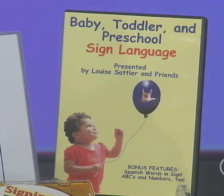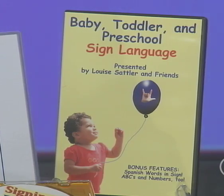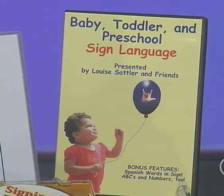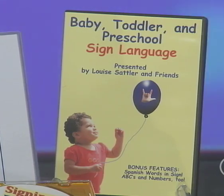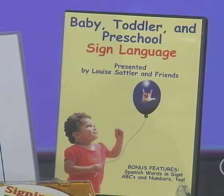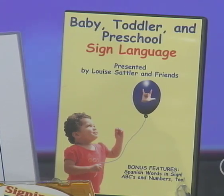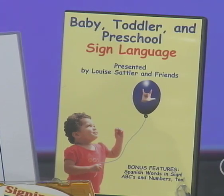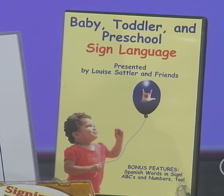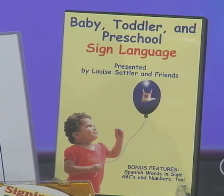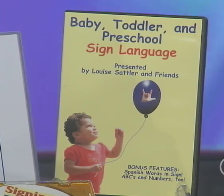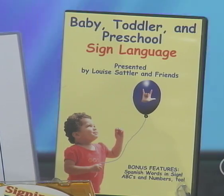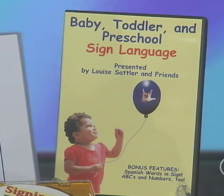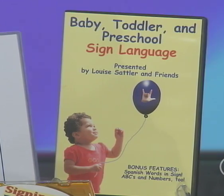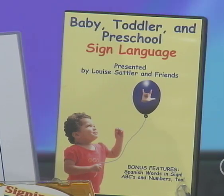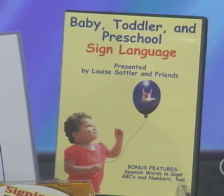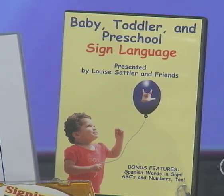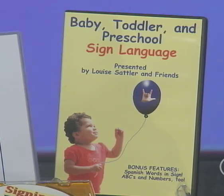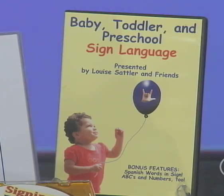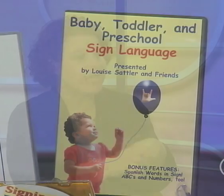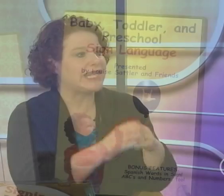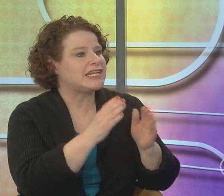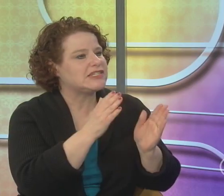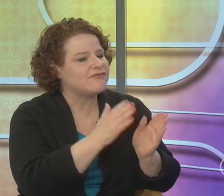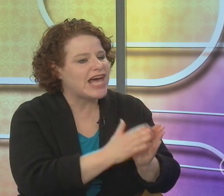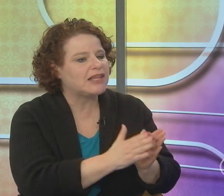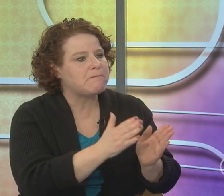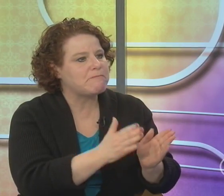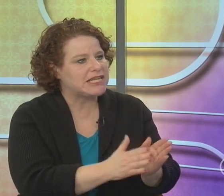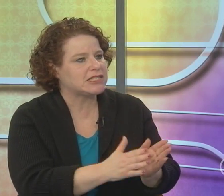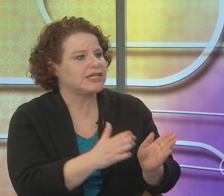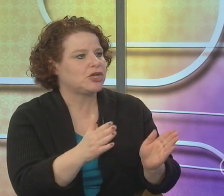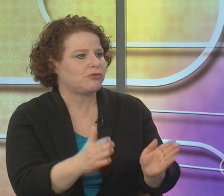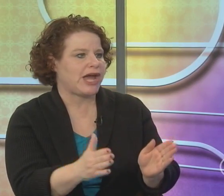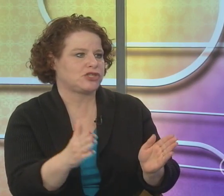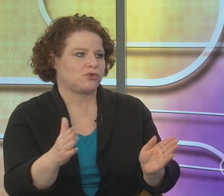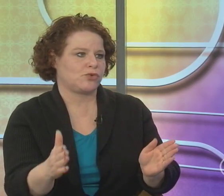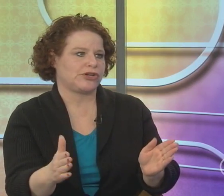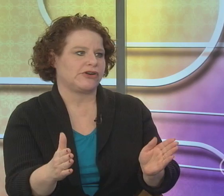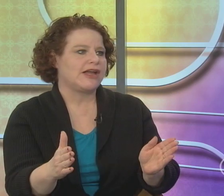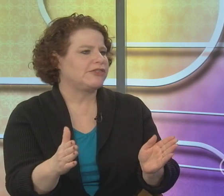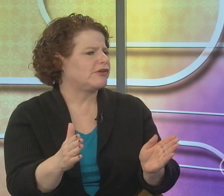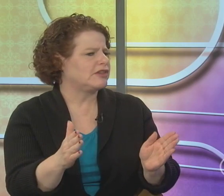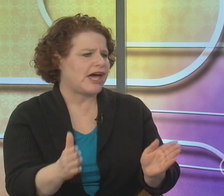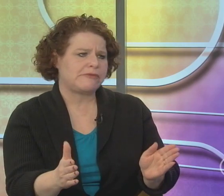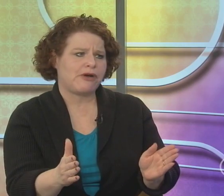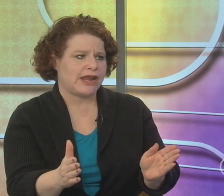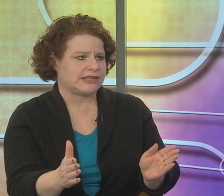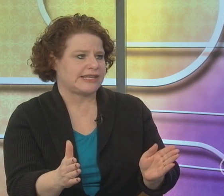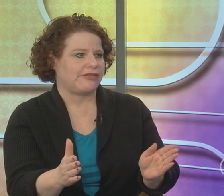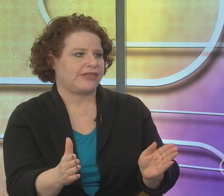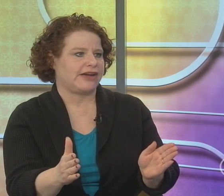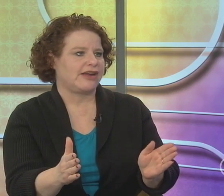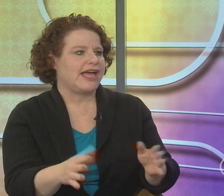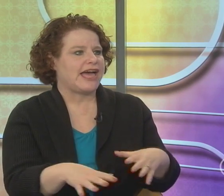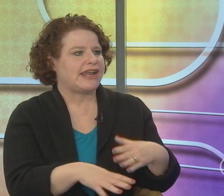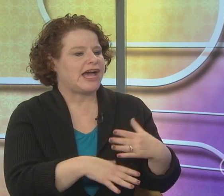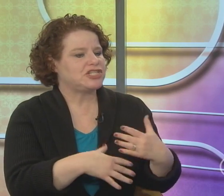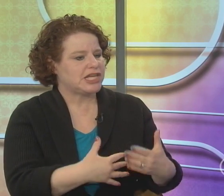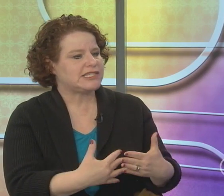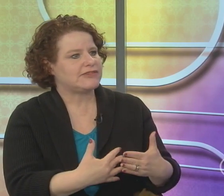And I really do think that getting started in a developmentally correct order. There are a lot of products out there, and I just